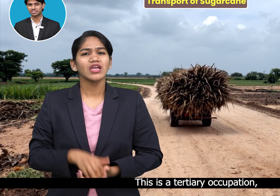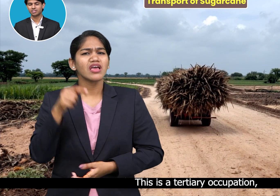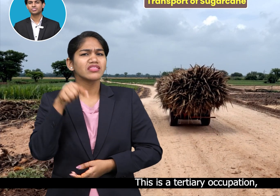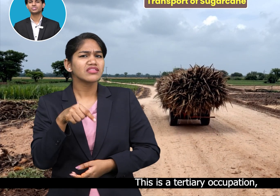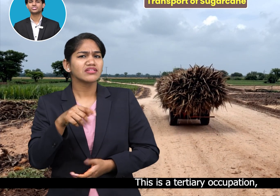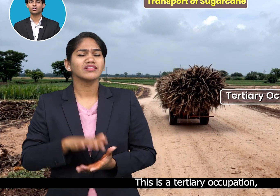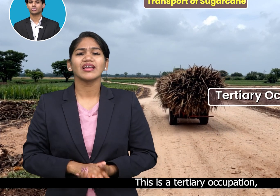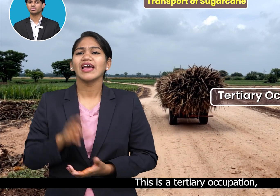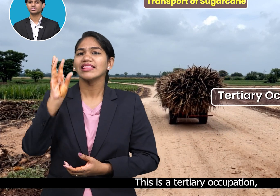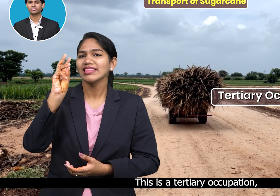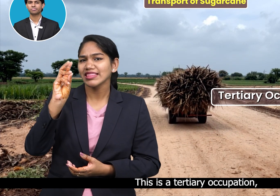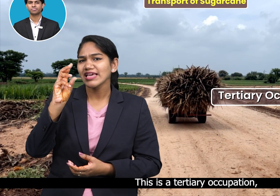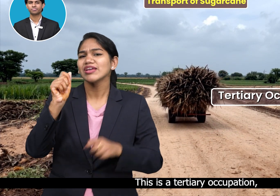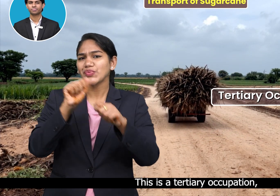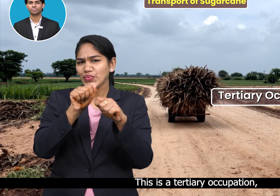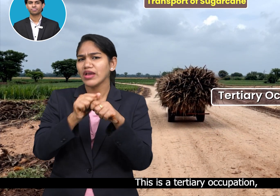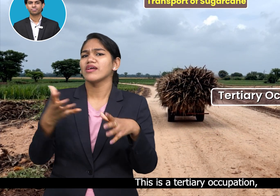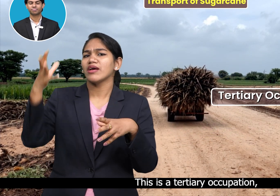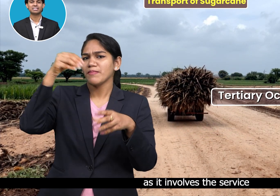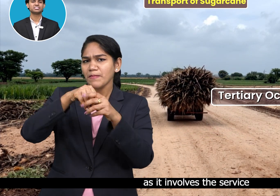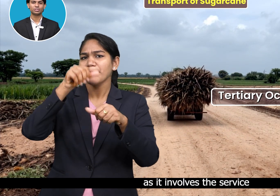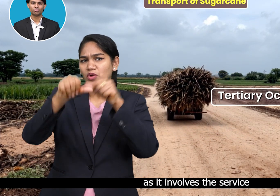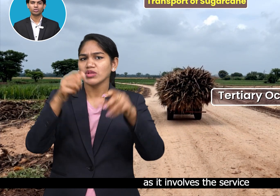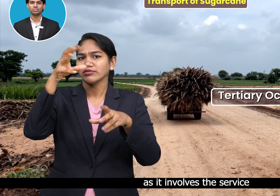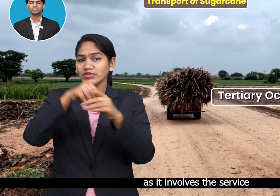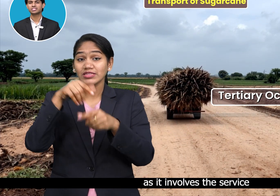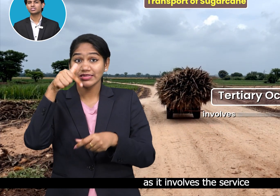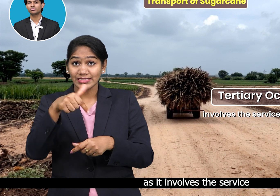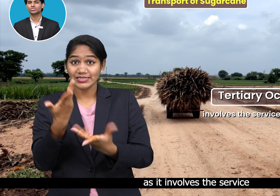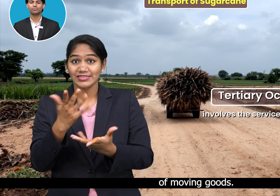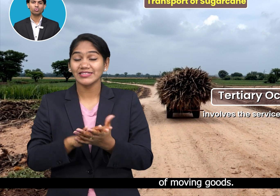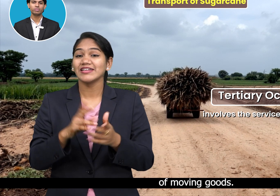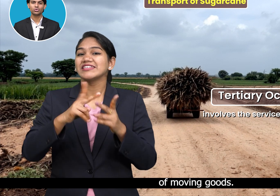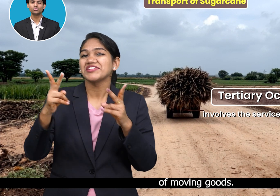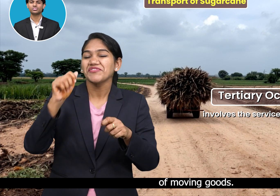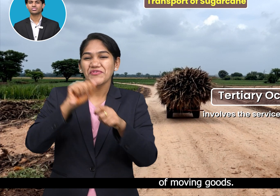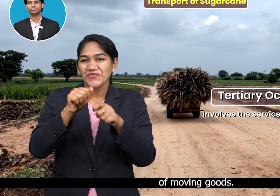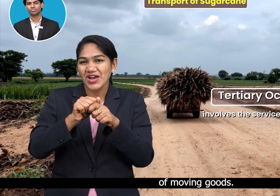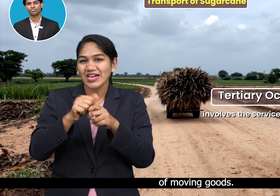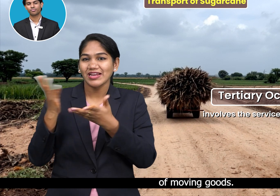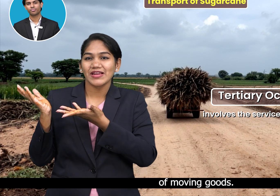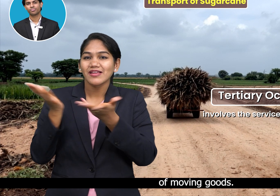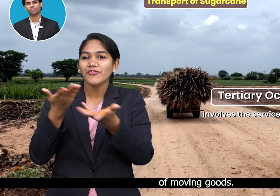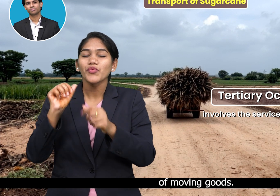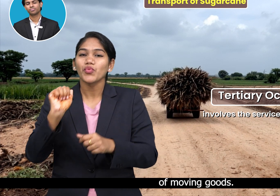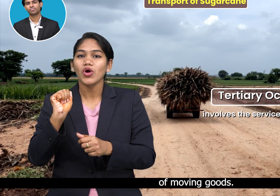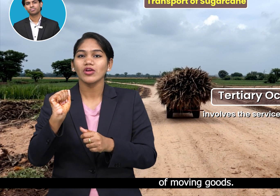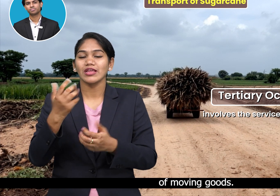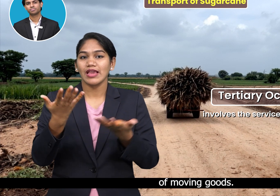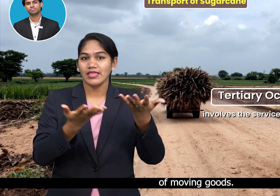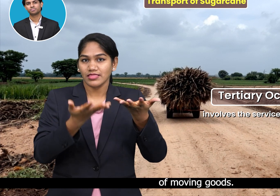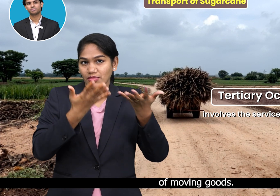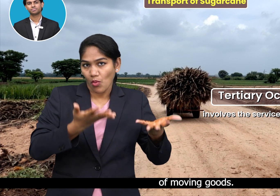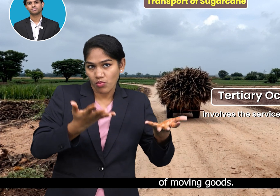This is a tertiary occupation, as it involves the service of moving goods.